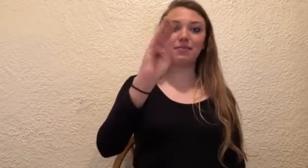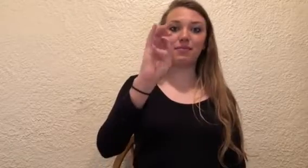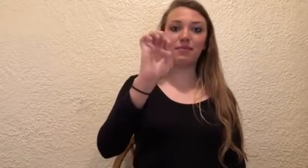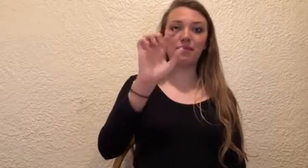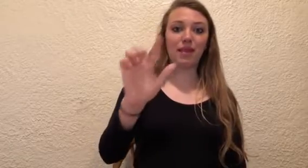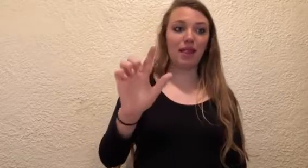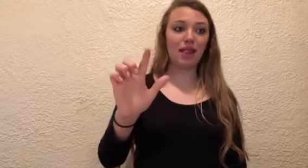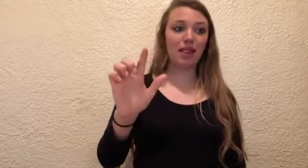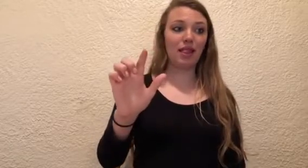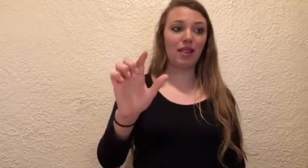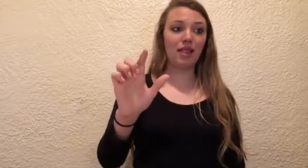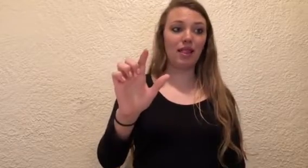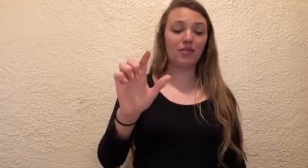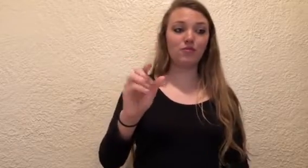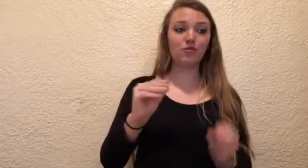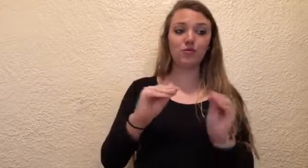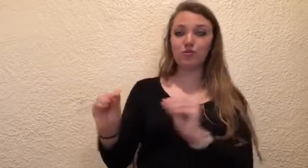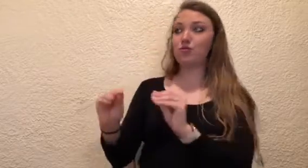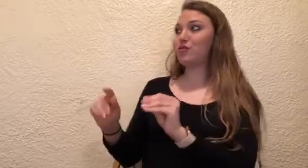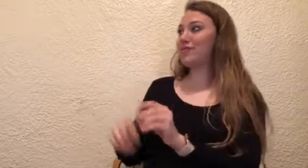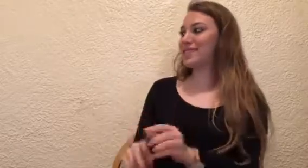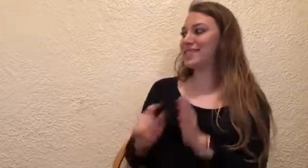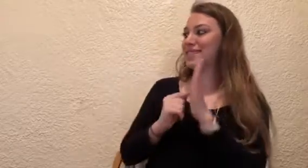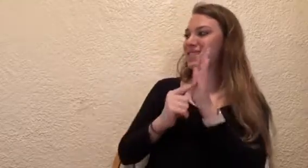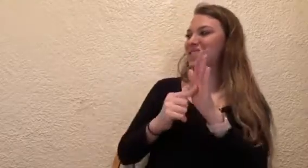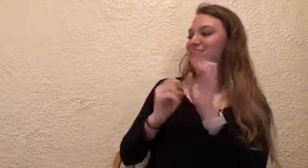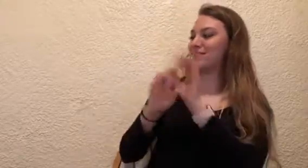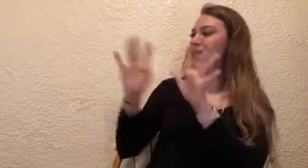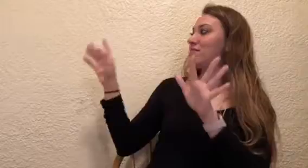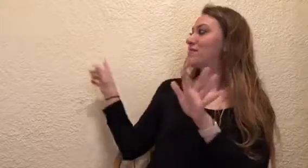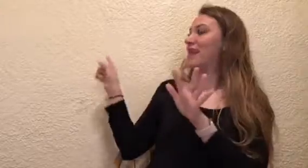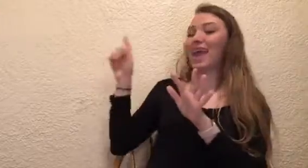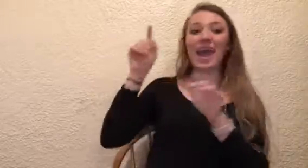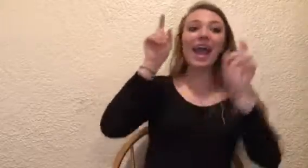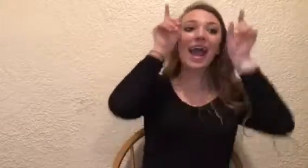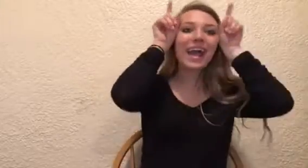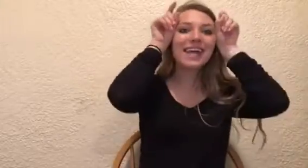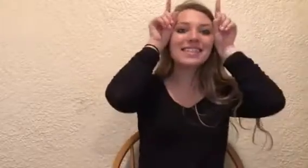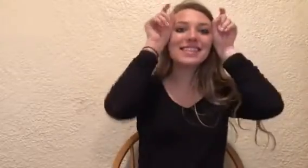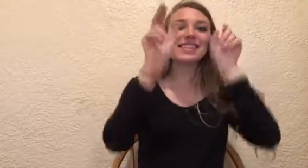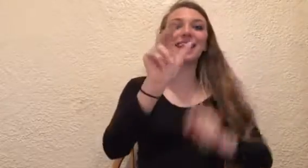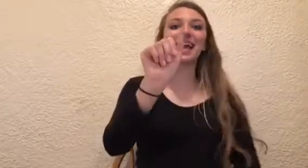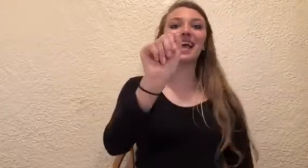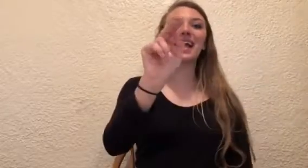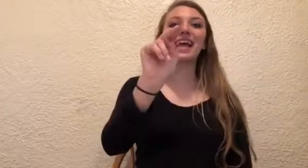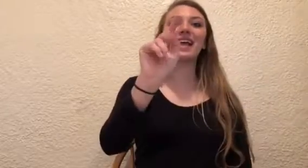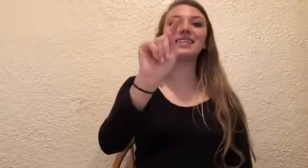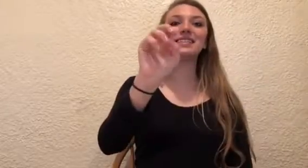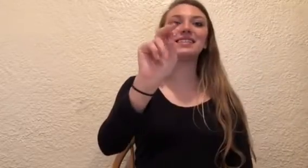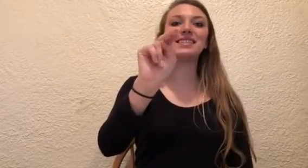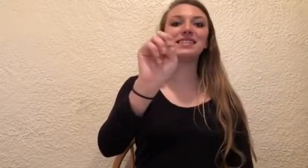Here, let's scoot over a little bit. There you go. The antenna, okay. All right.